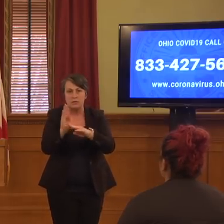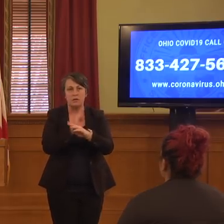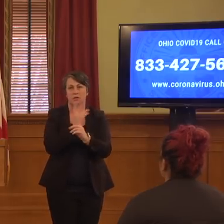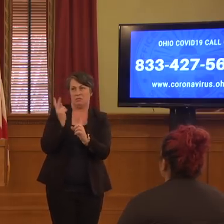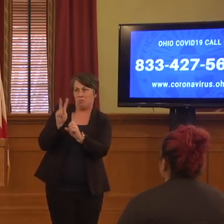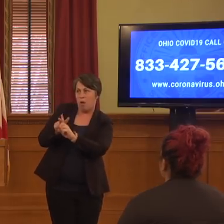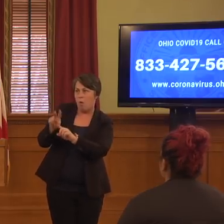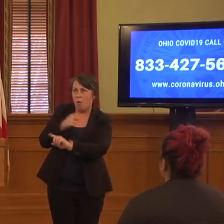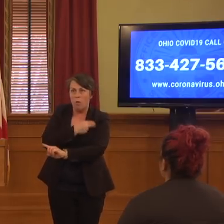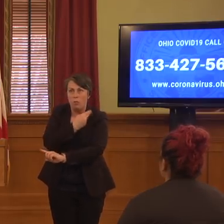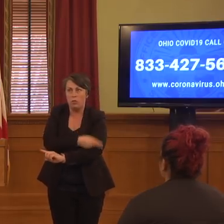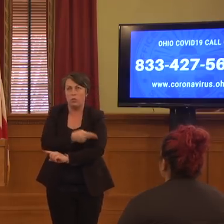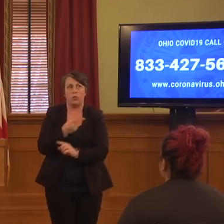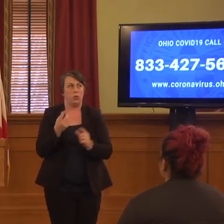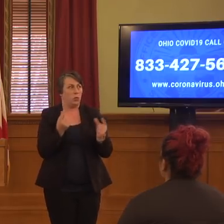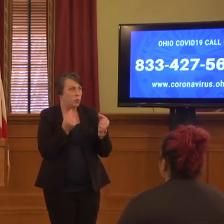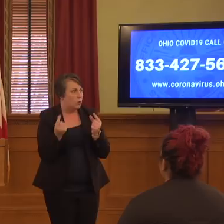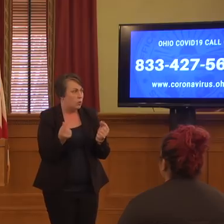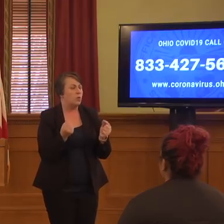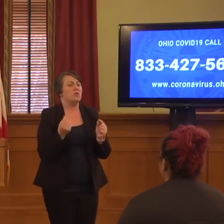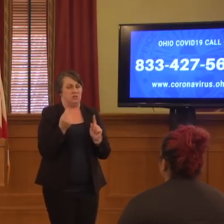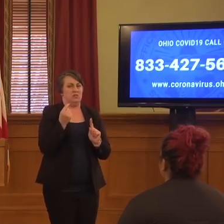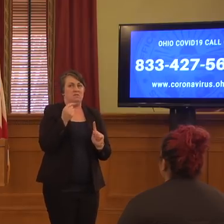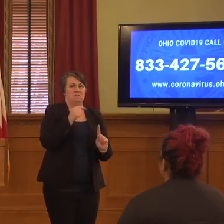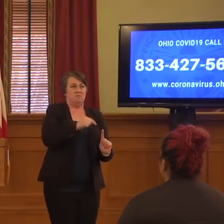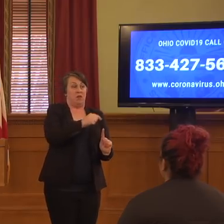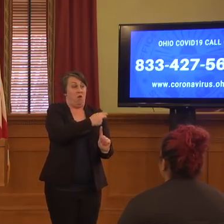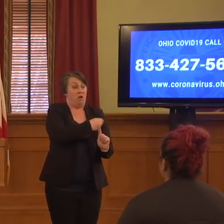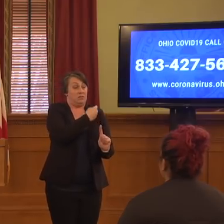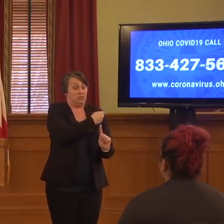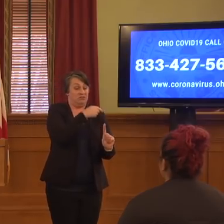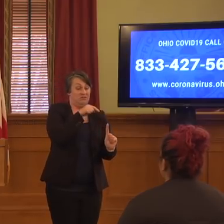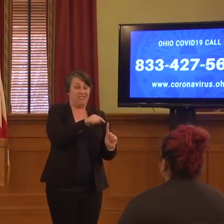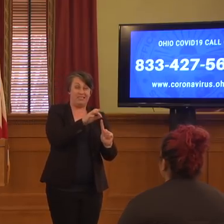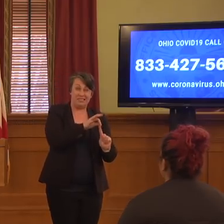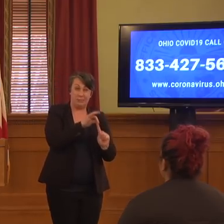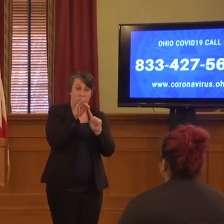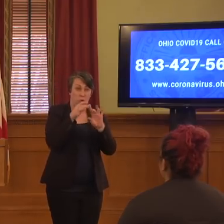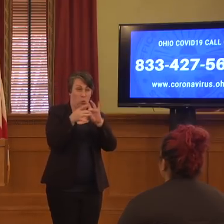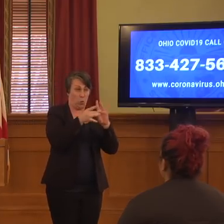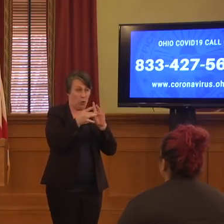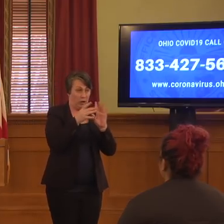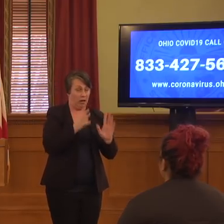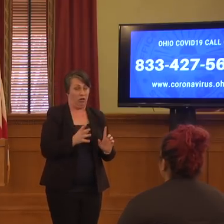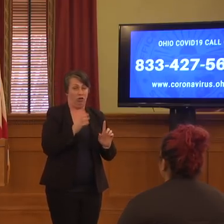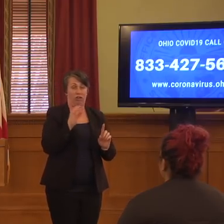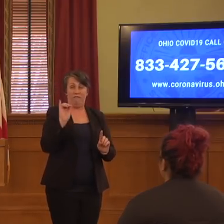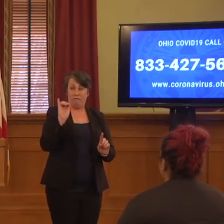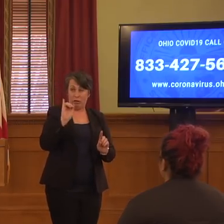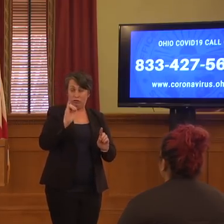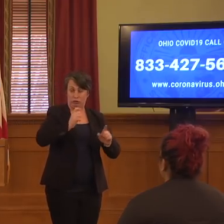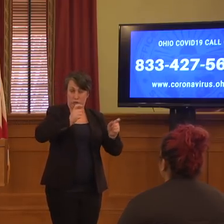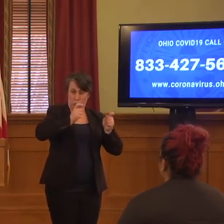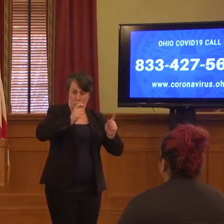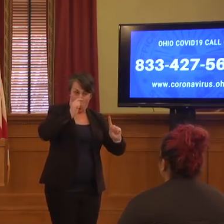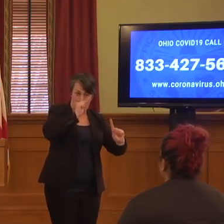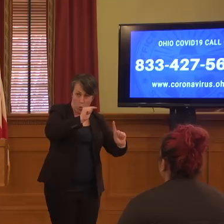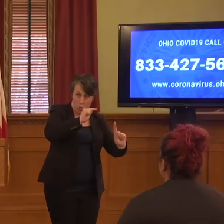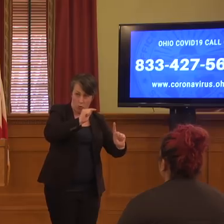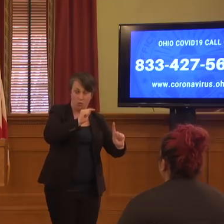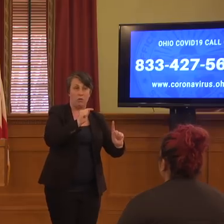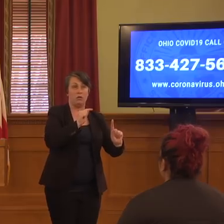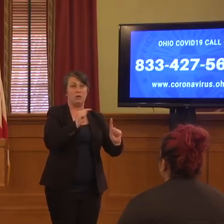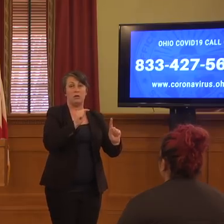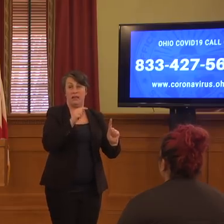first established. And hospitals, so they have an infection control coordinator, and they have an emergency preparedness about the equipment, the